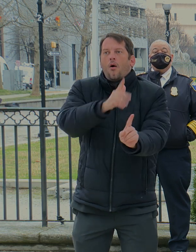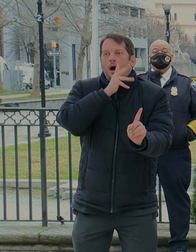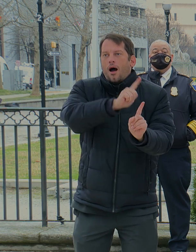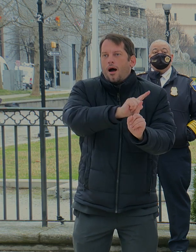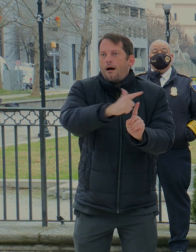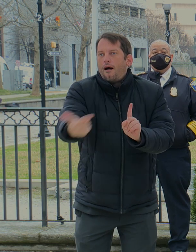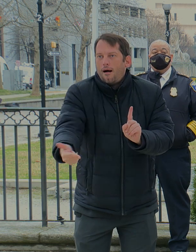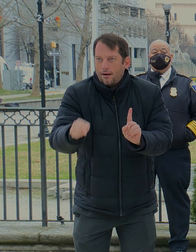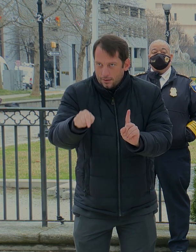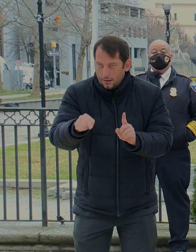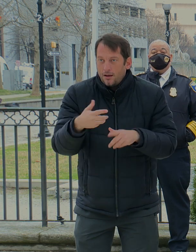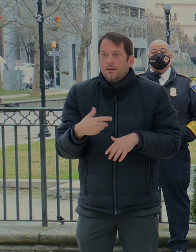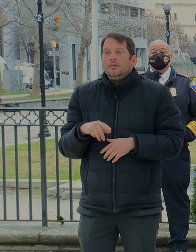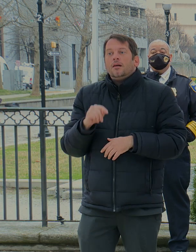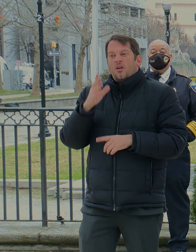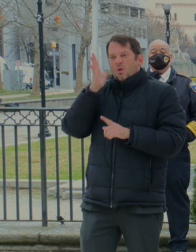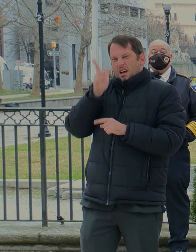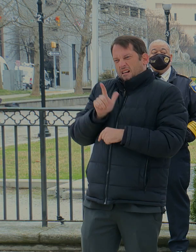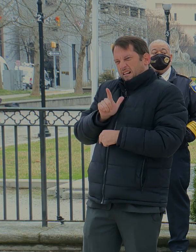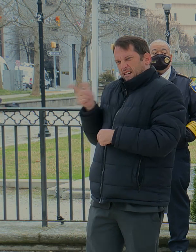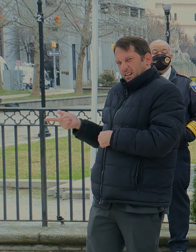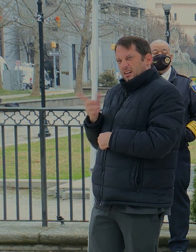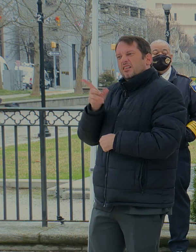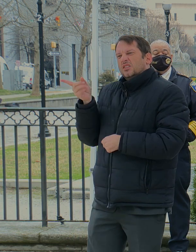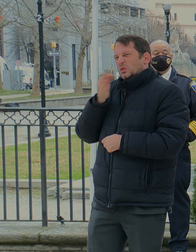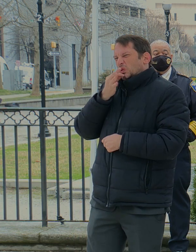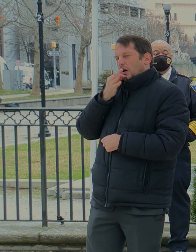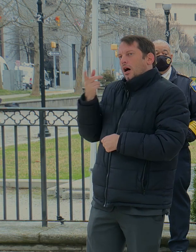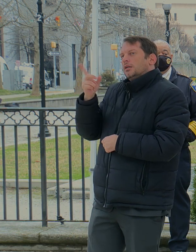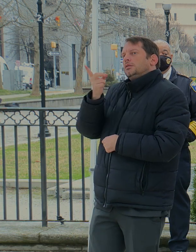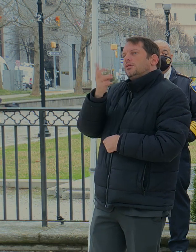our COVID-19 vaccine plan. Dr. Terraza?